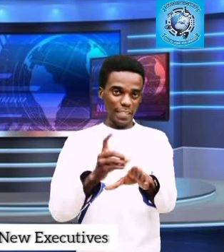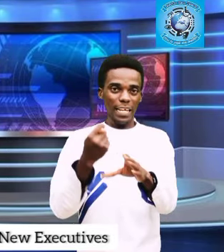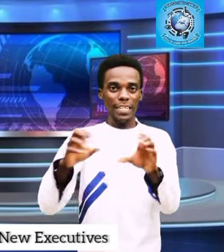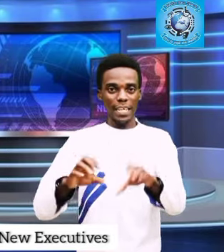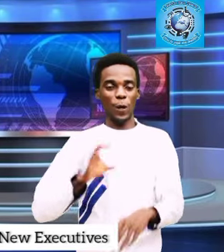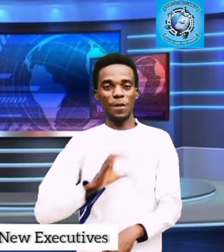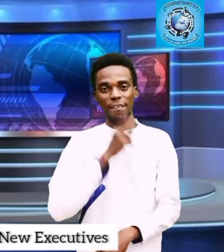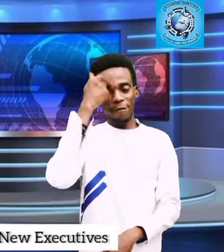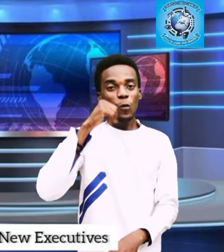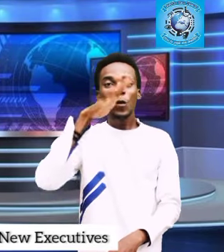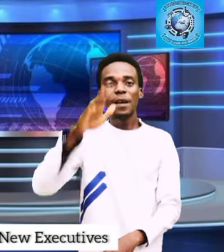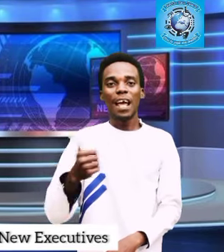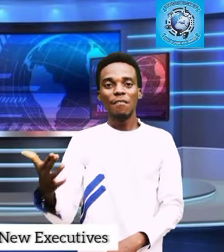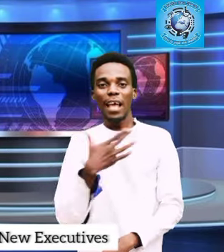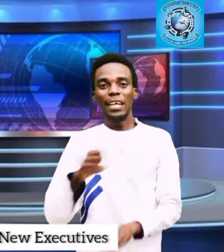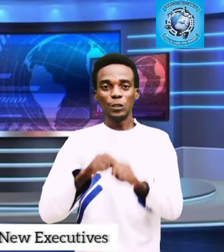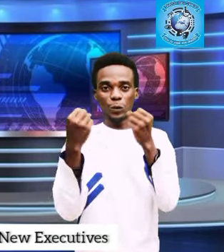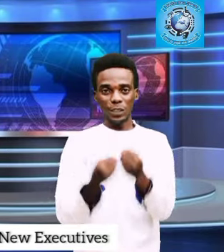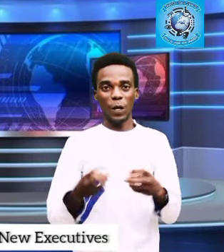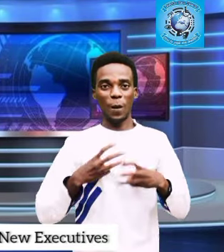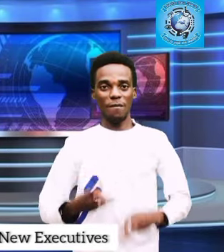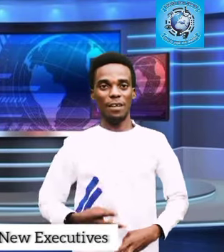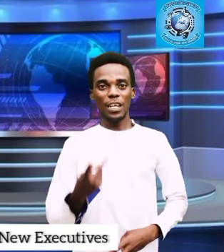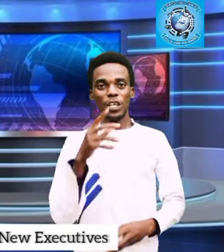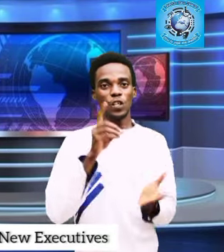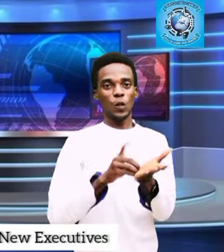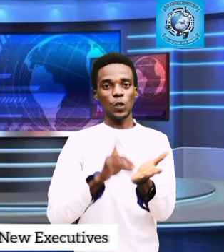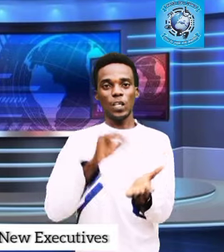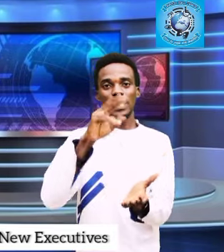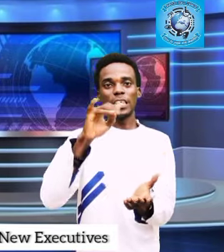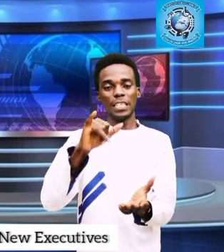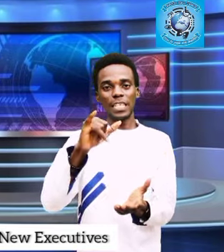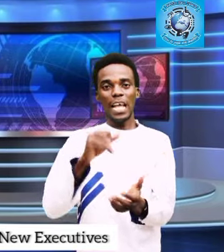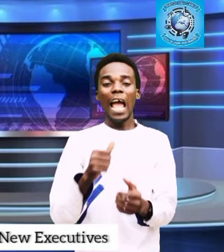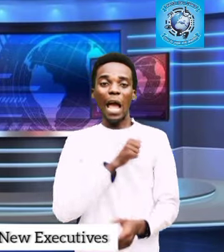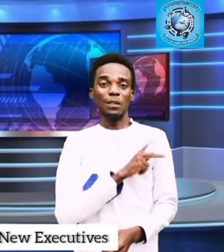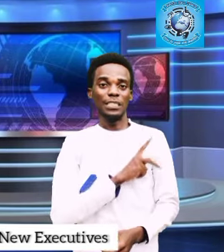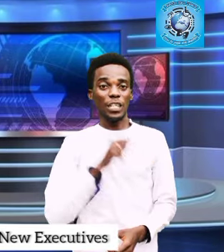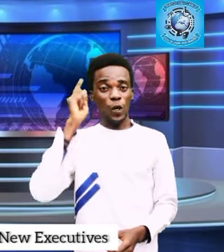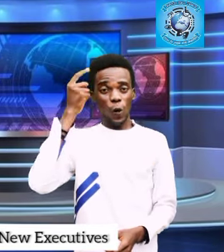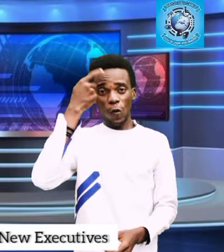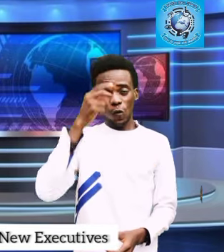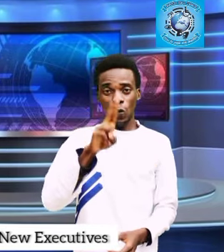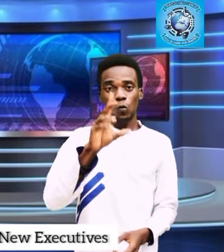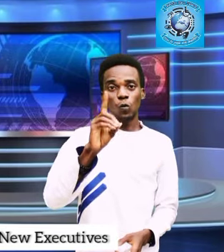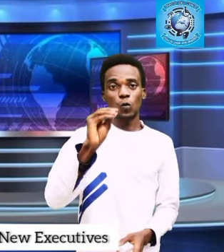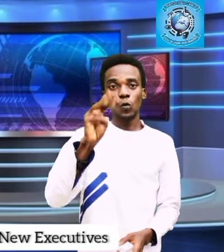Women Affairs and Social Welfare, Dr. Akwa, appreciated Governor Udom Emmanuel and his